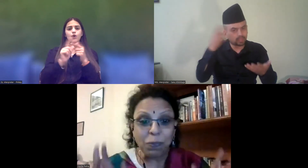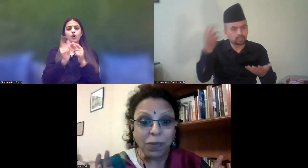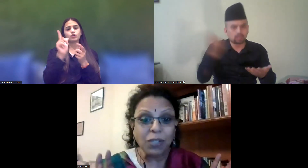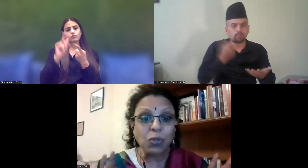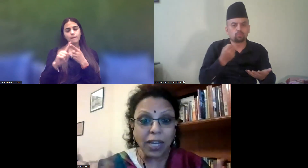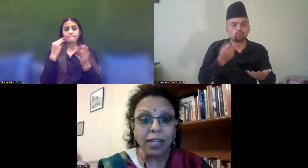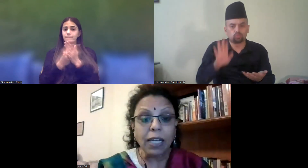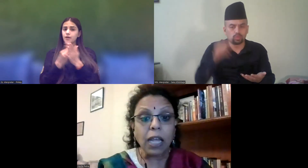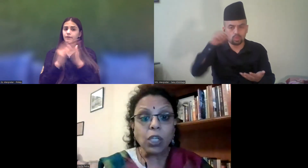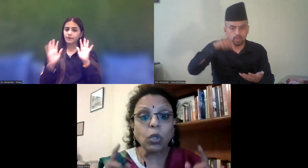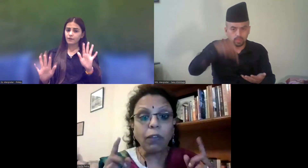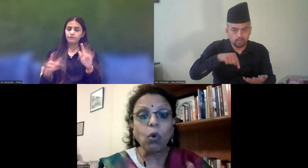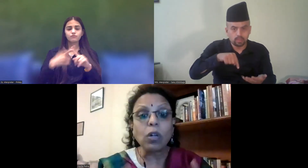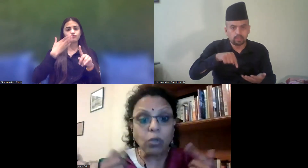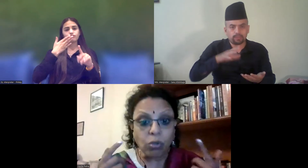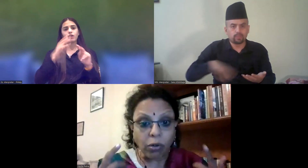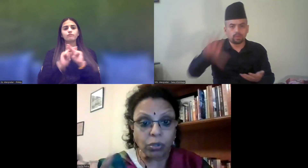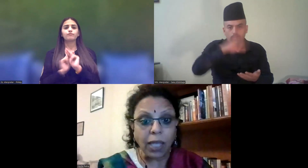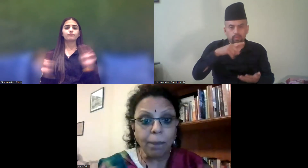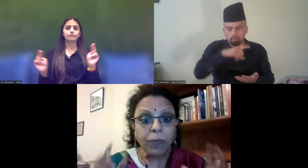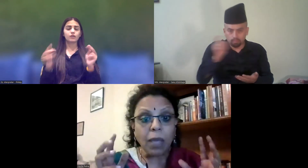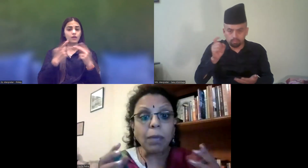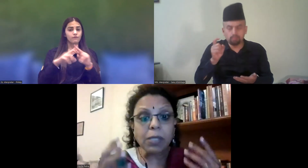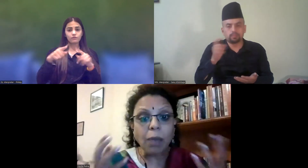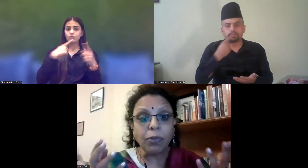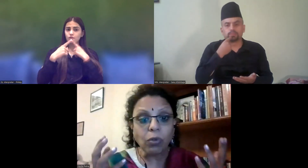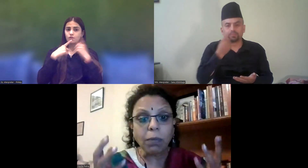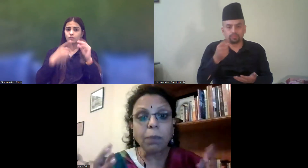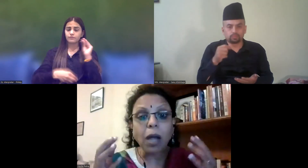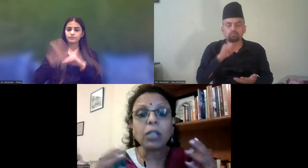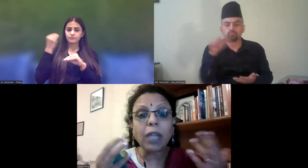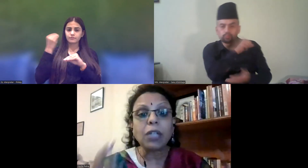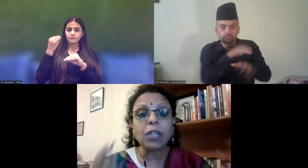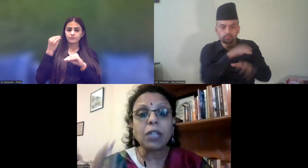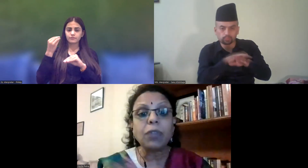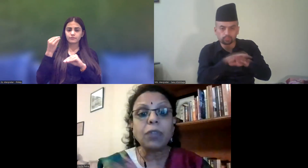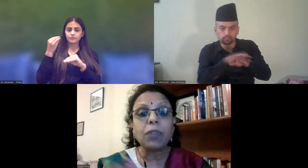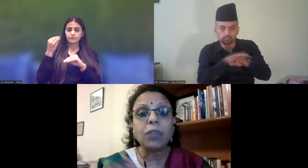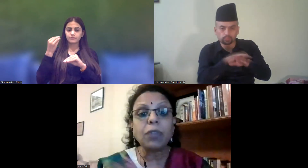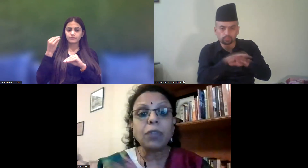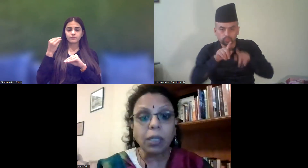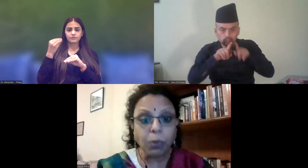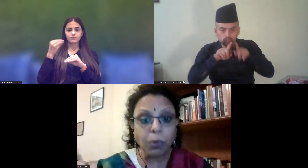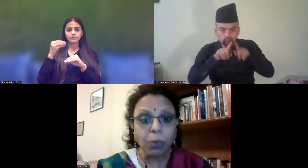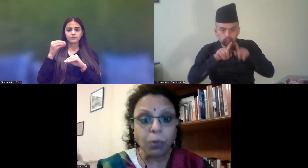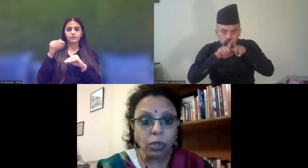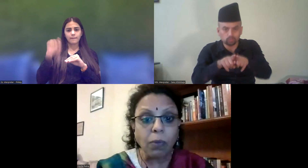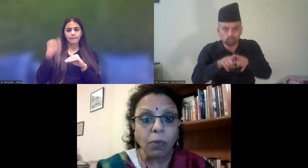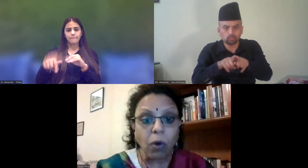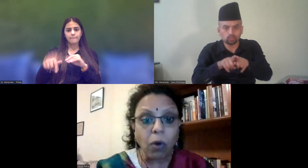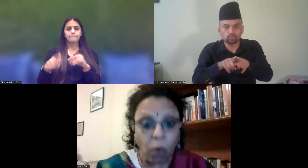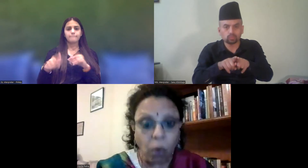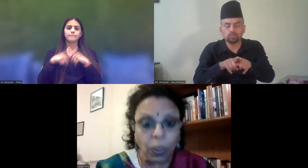the equipment to train it. So if you also talk to them, maybe some of you can be part of that training